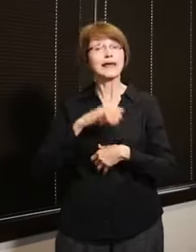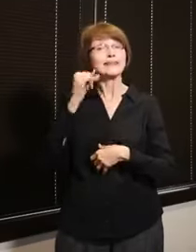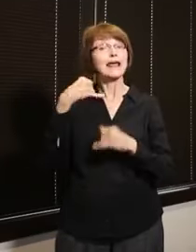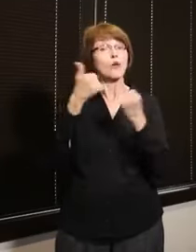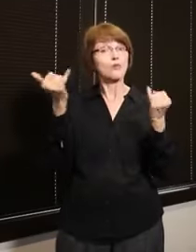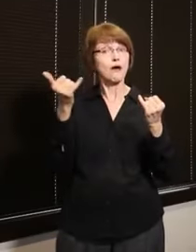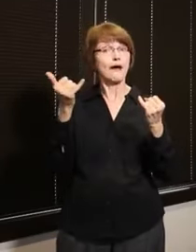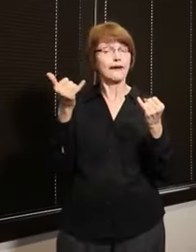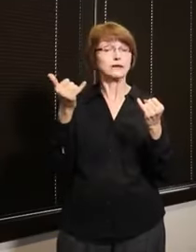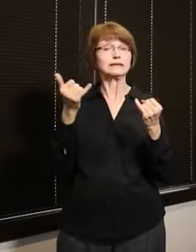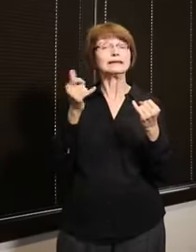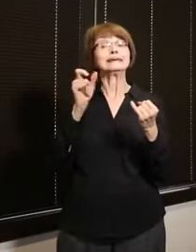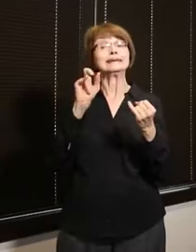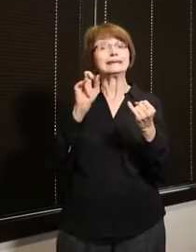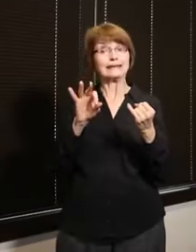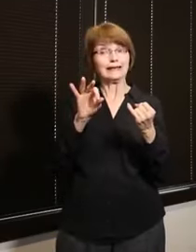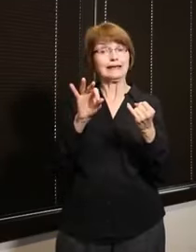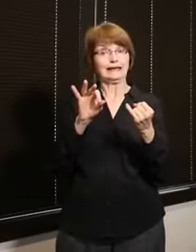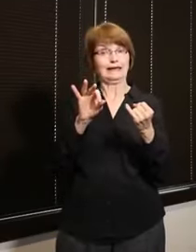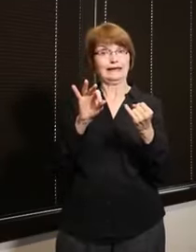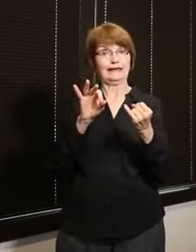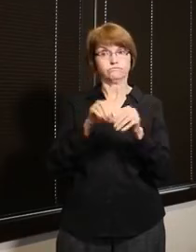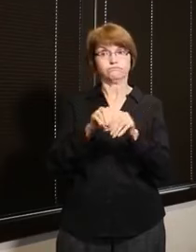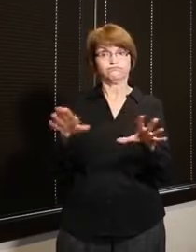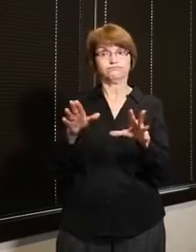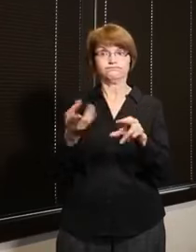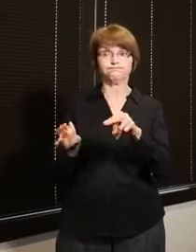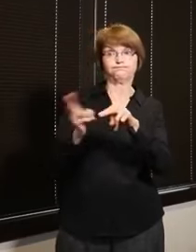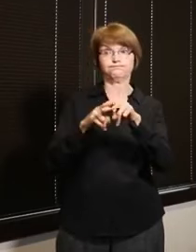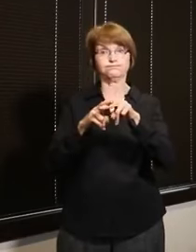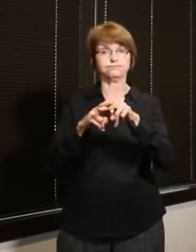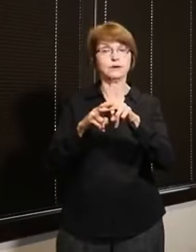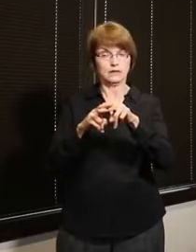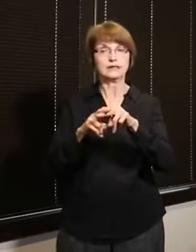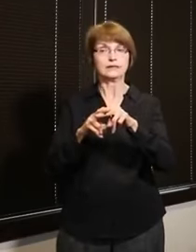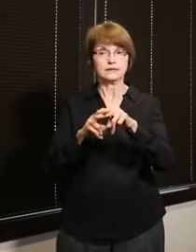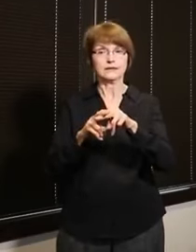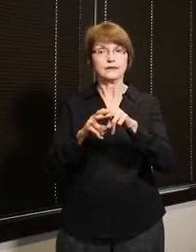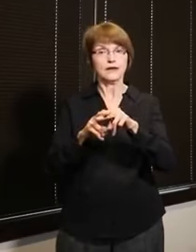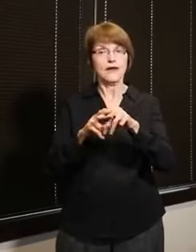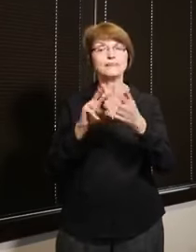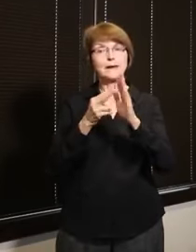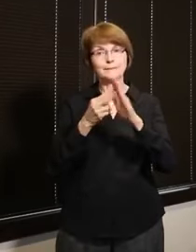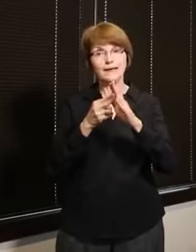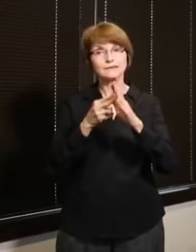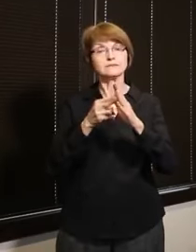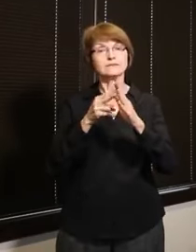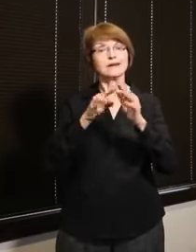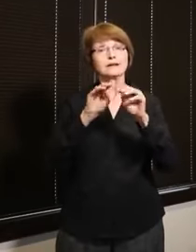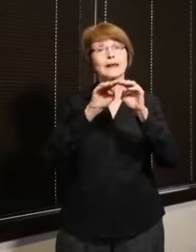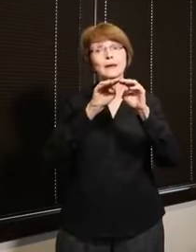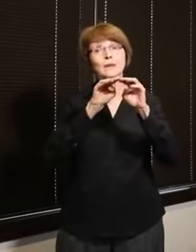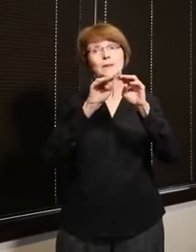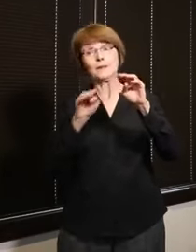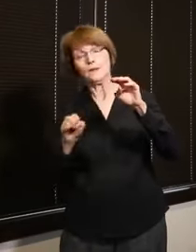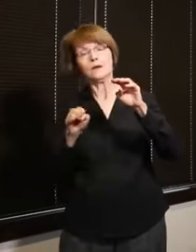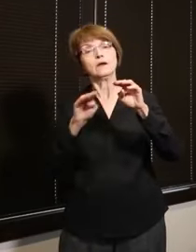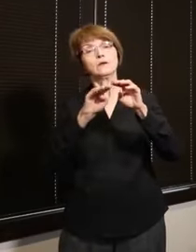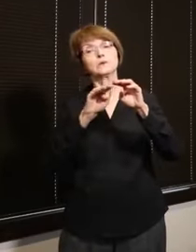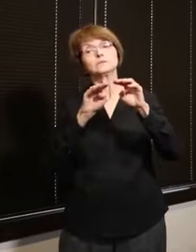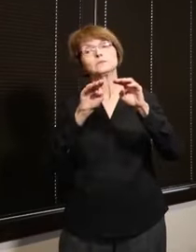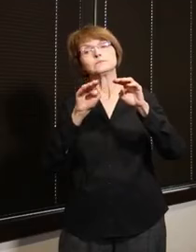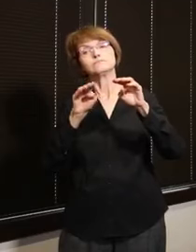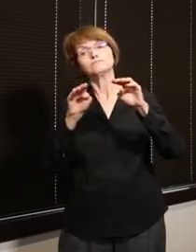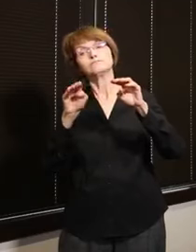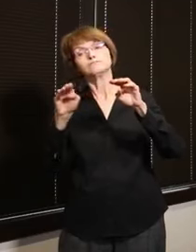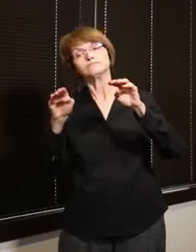again, if we had an increase in transmission, it would be a slower decline. But luckily, we're not on the slow decline. We're on our